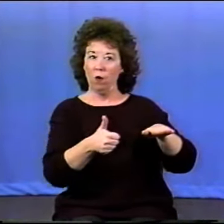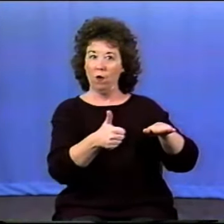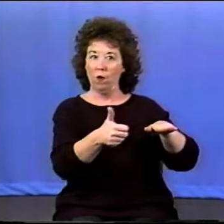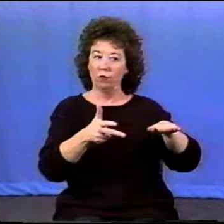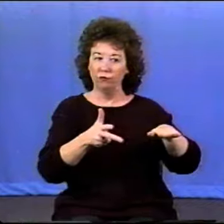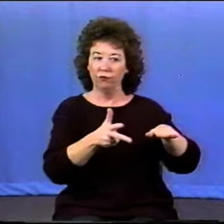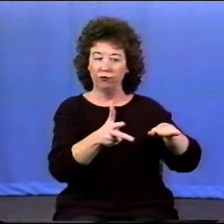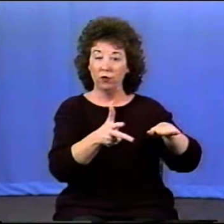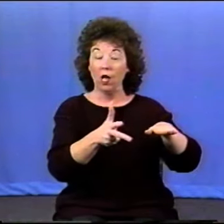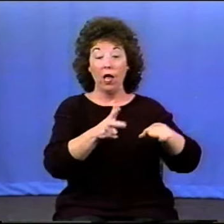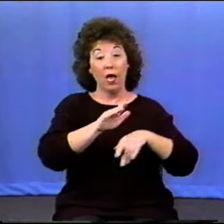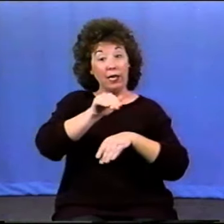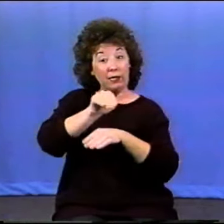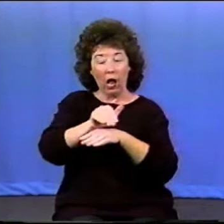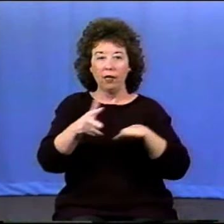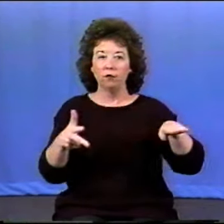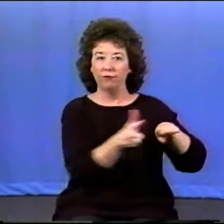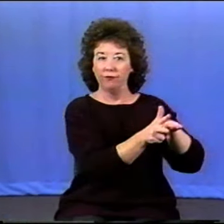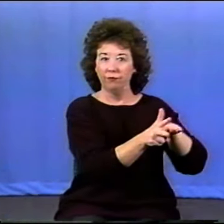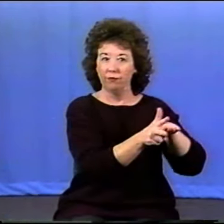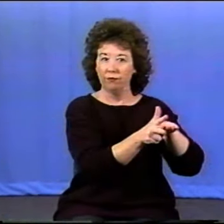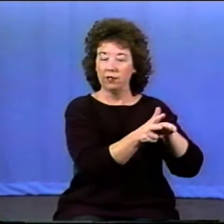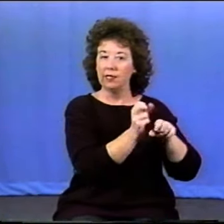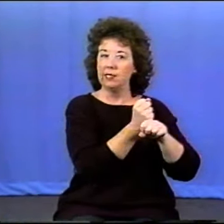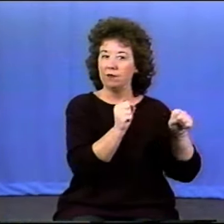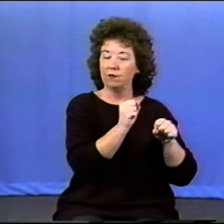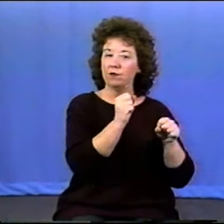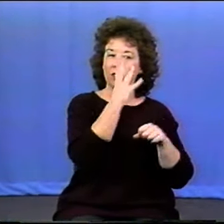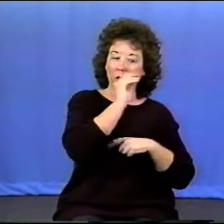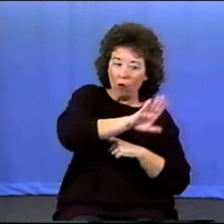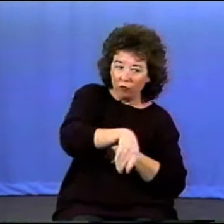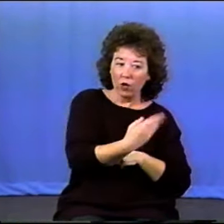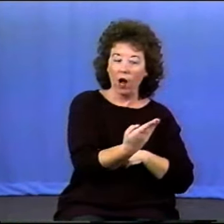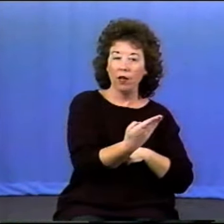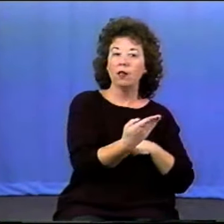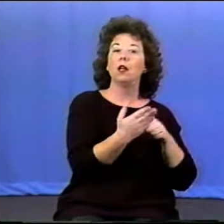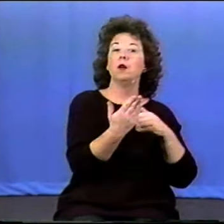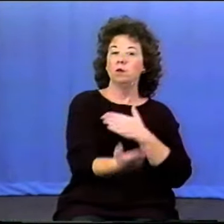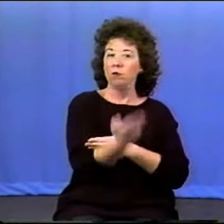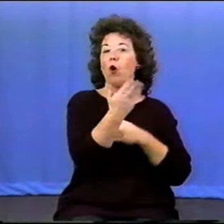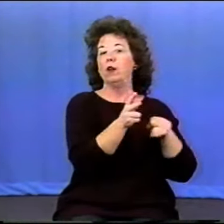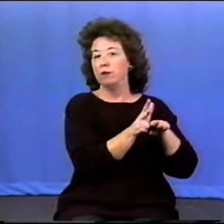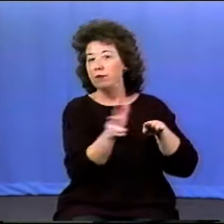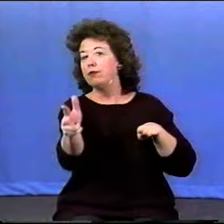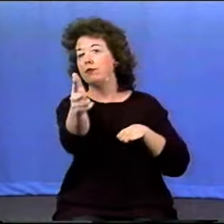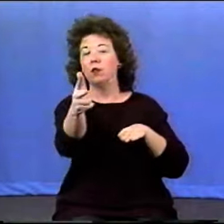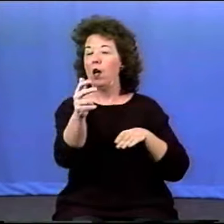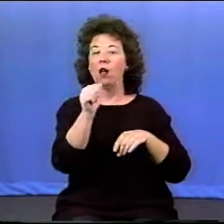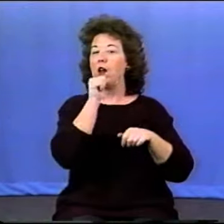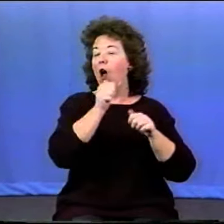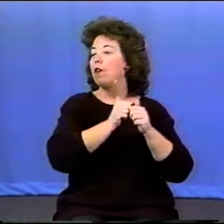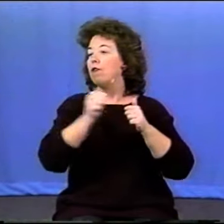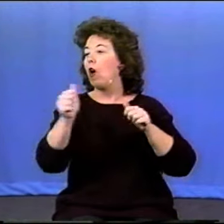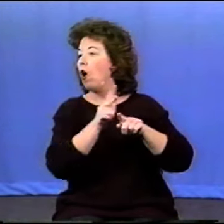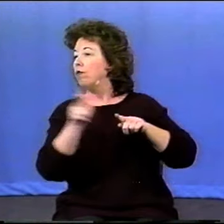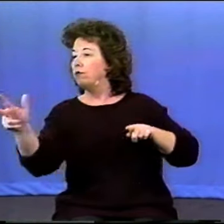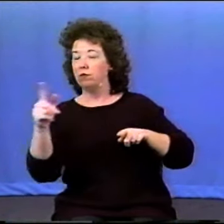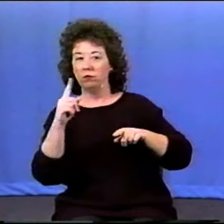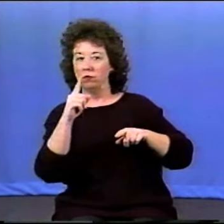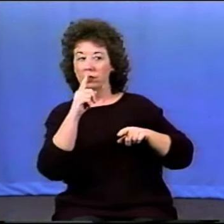stopping overnight, not sailing at night, rarely getting out of sight of land. So it was really only with the